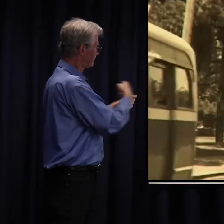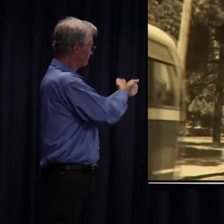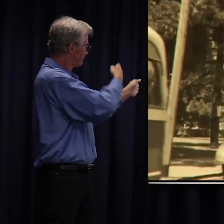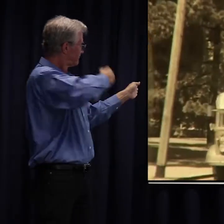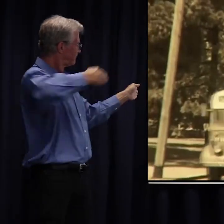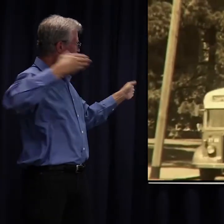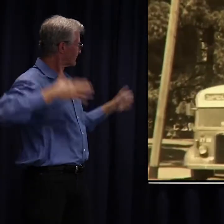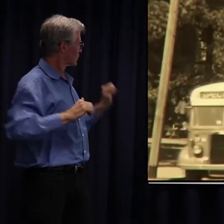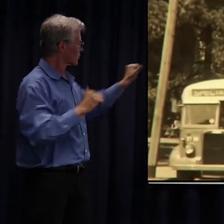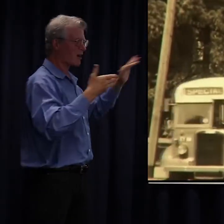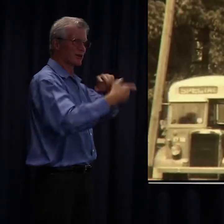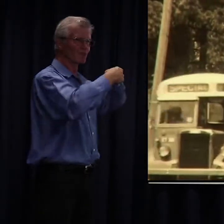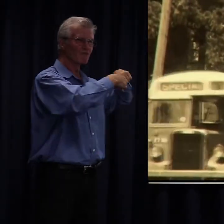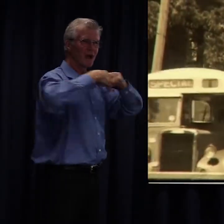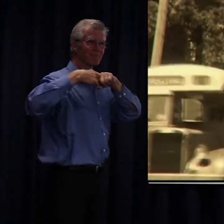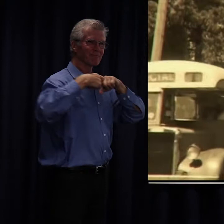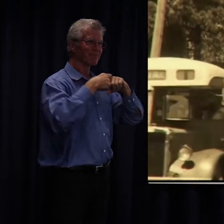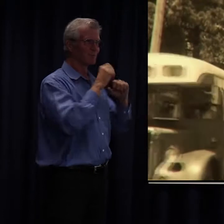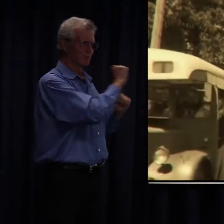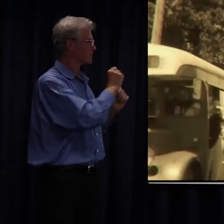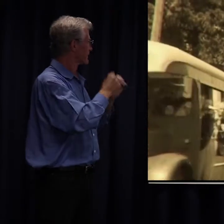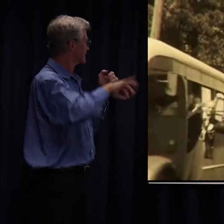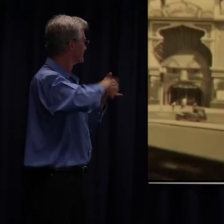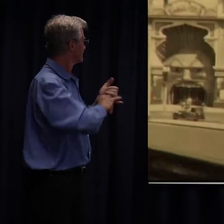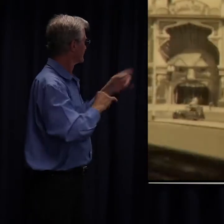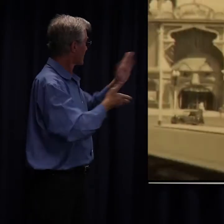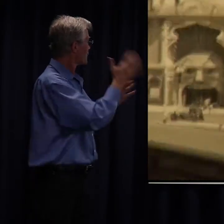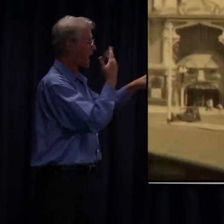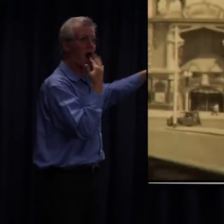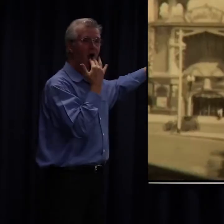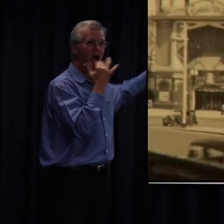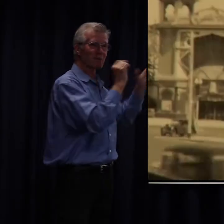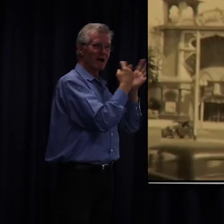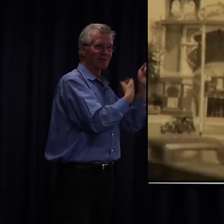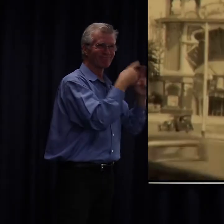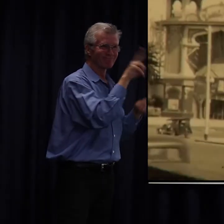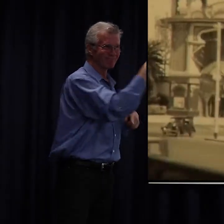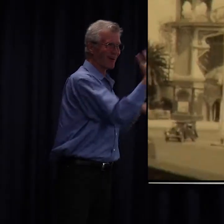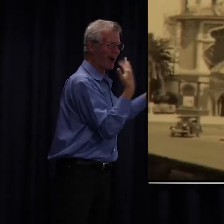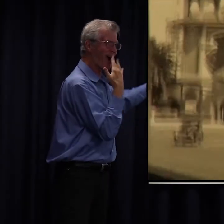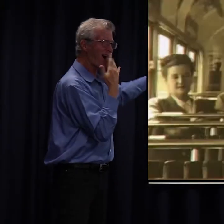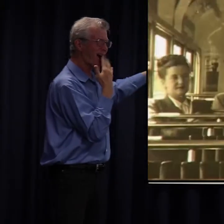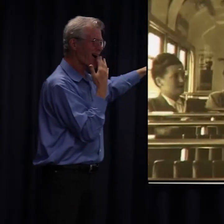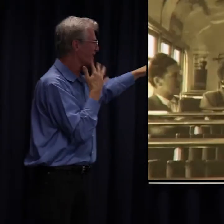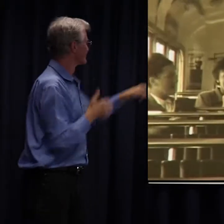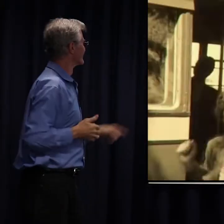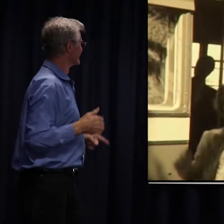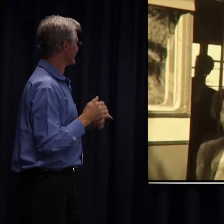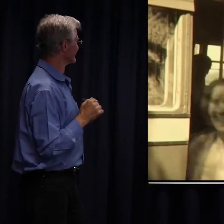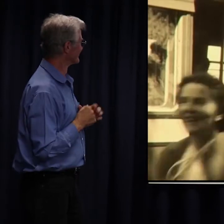they wouldn't meet each other that often. And they would catch buses and go to Luna Park, have a